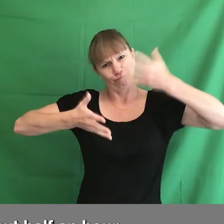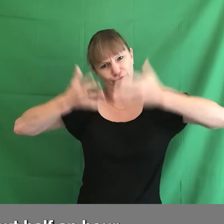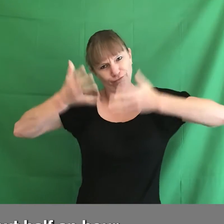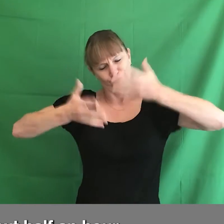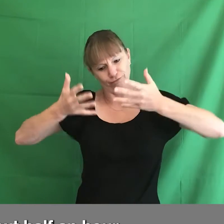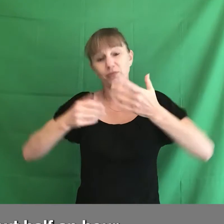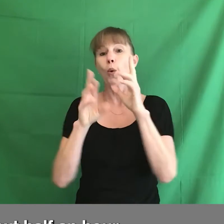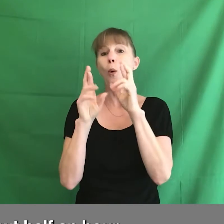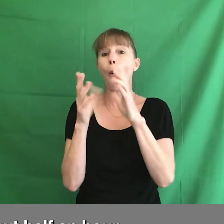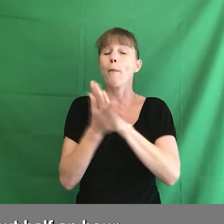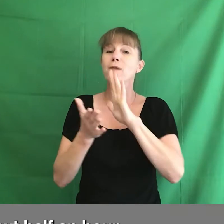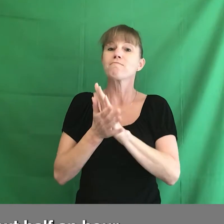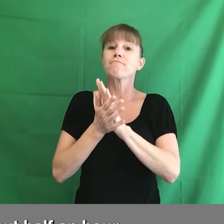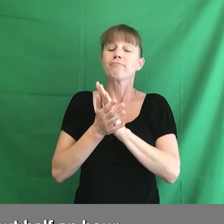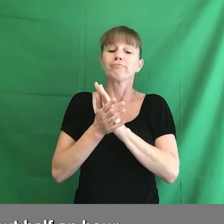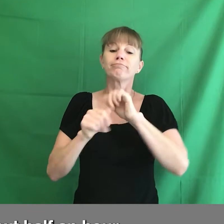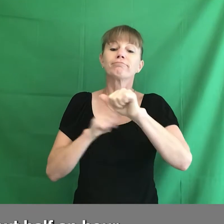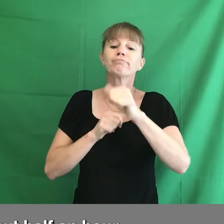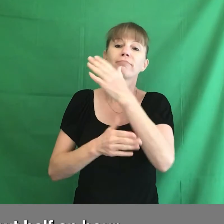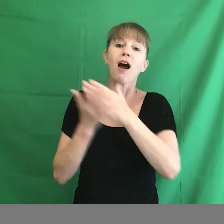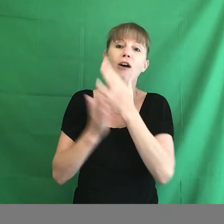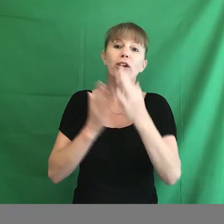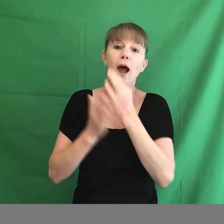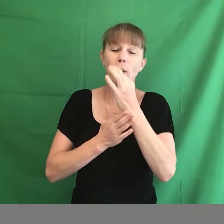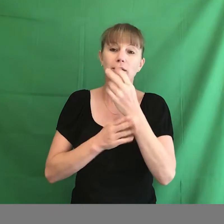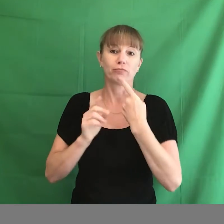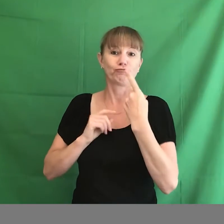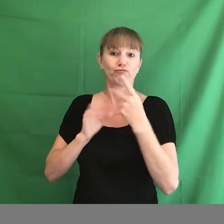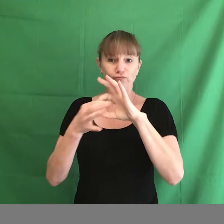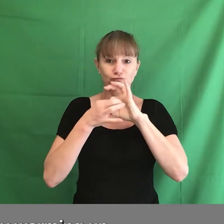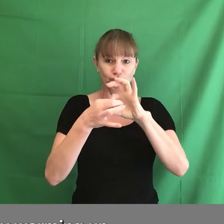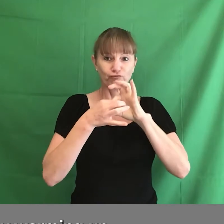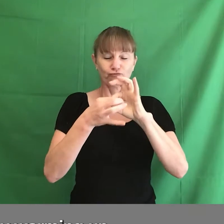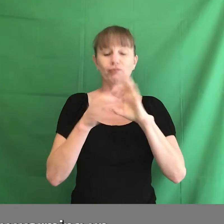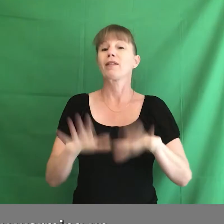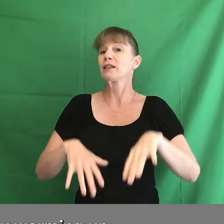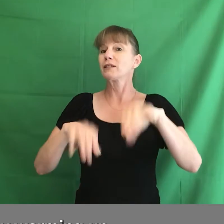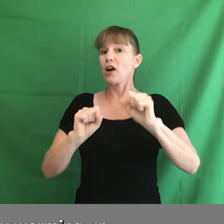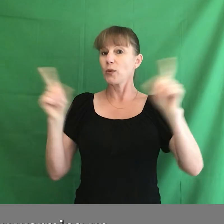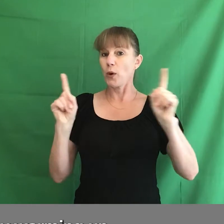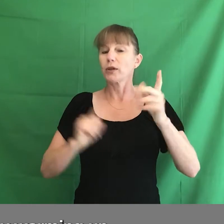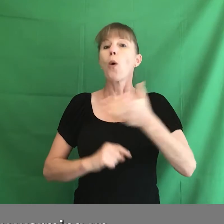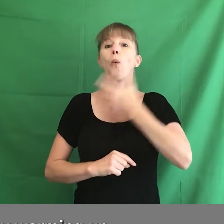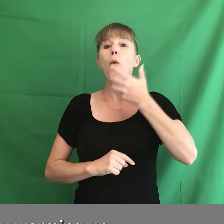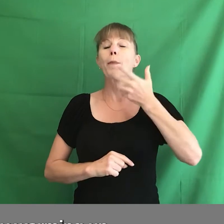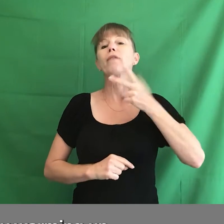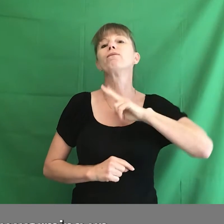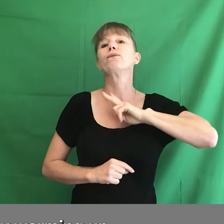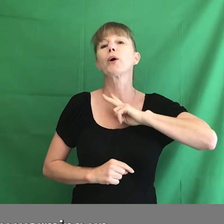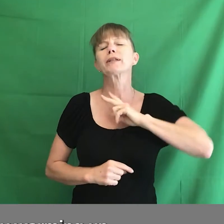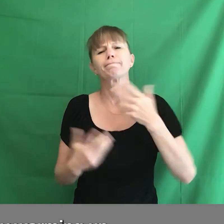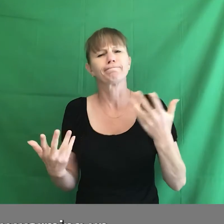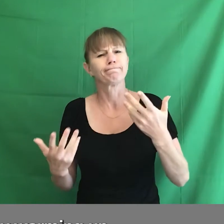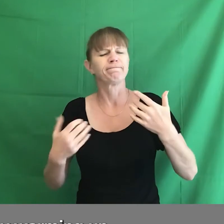hope you enjoy the next half an hour or so of singing that we're going to do together. We're going to start off by warming up our